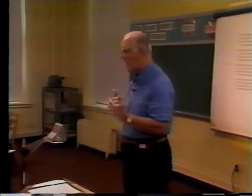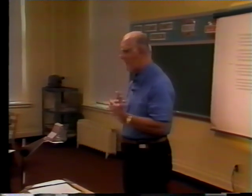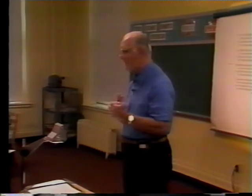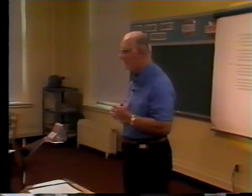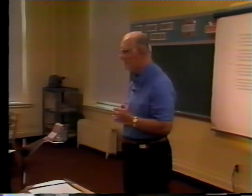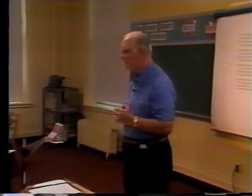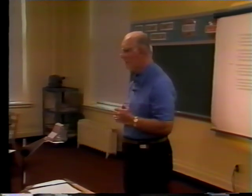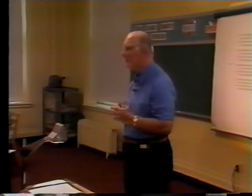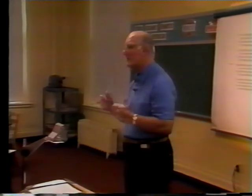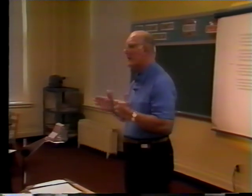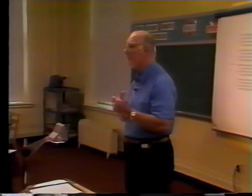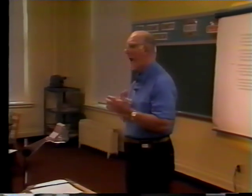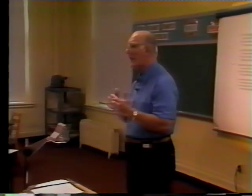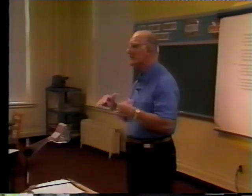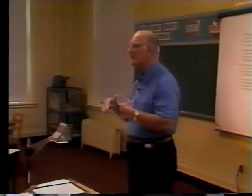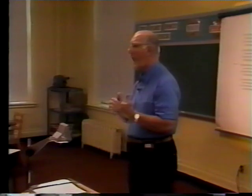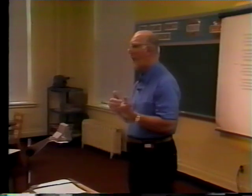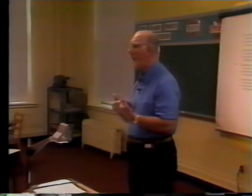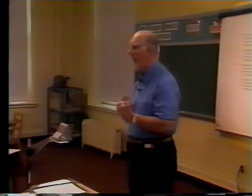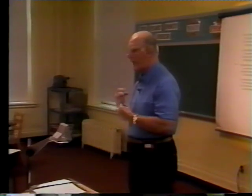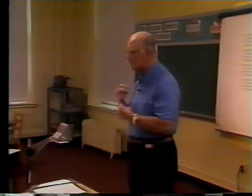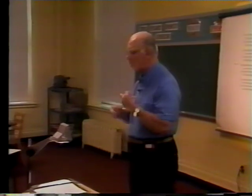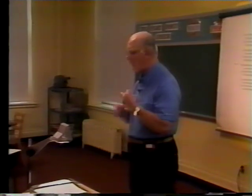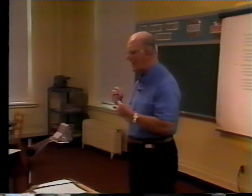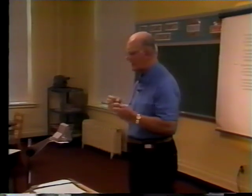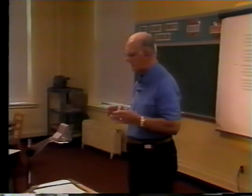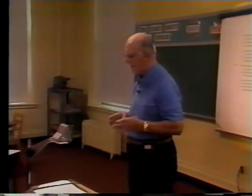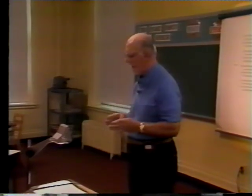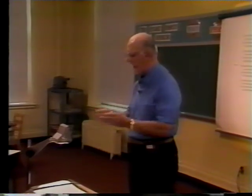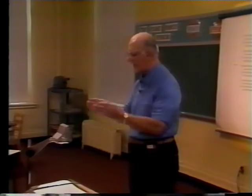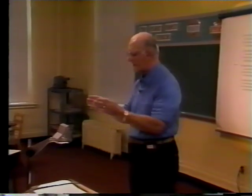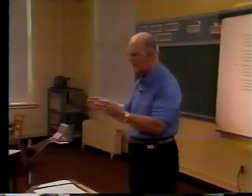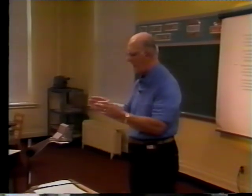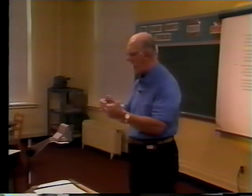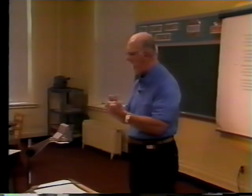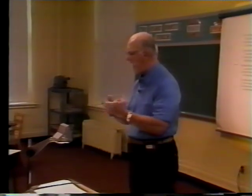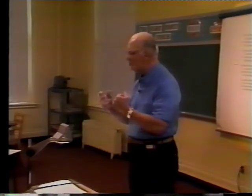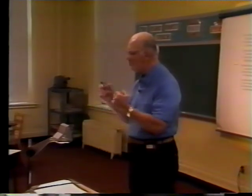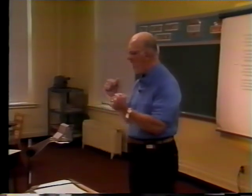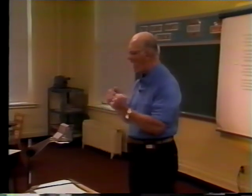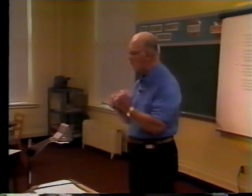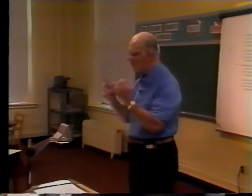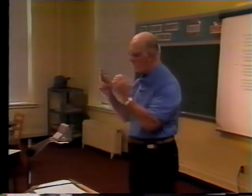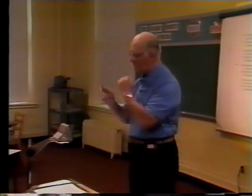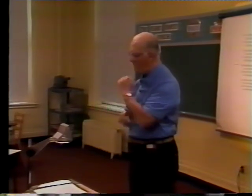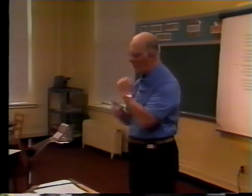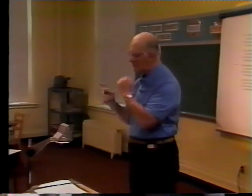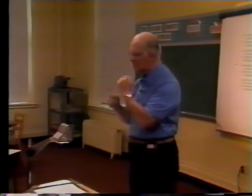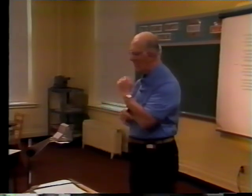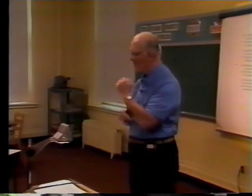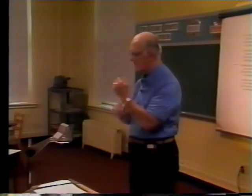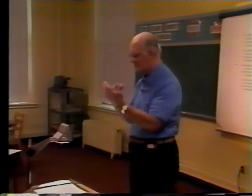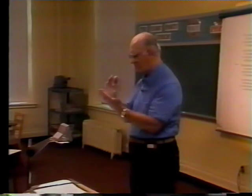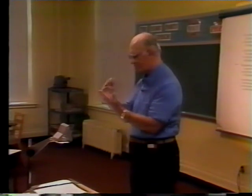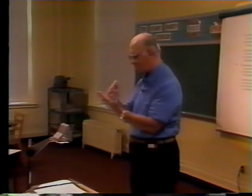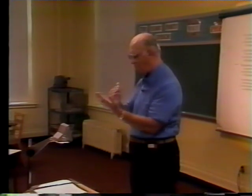unafraid. It matters not how straight the gate, how charged with punishments the